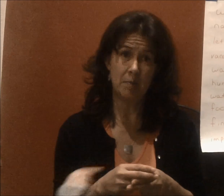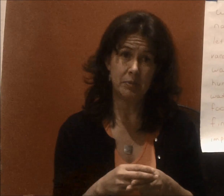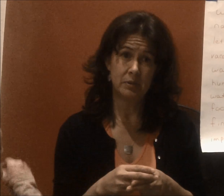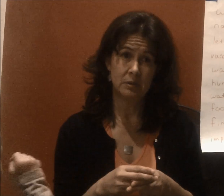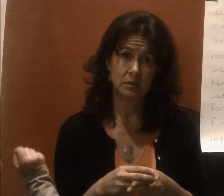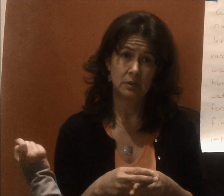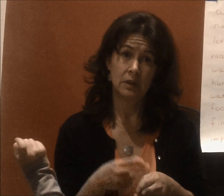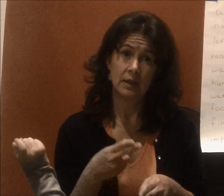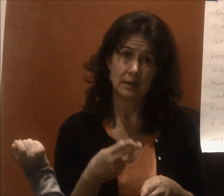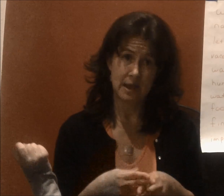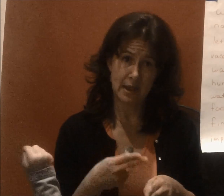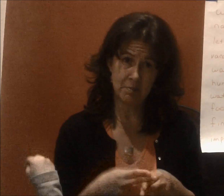up, name?